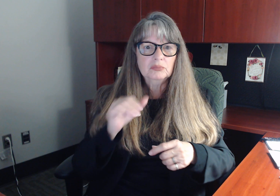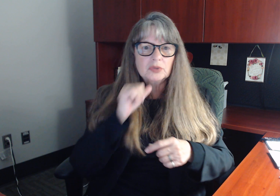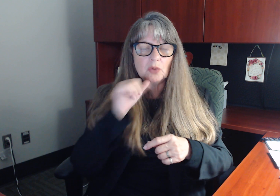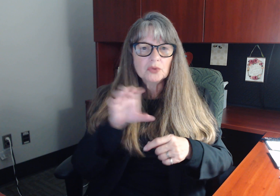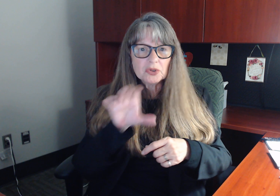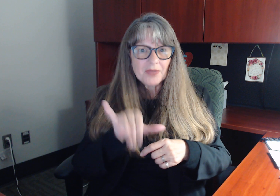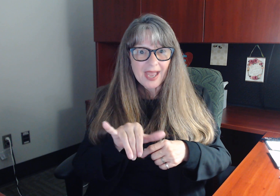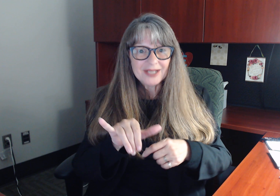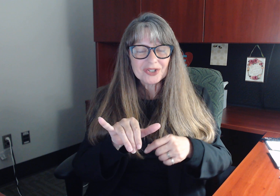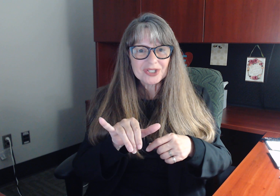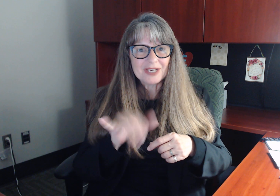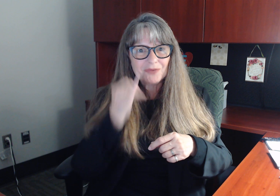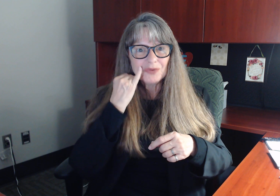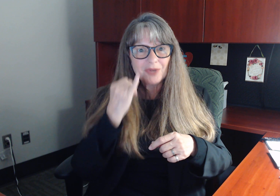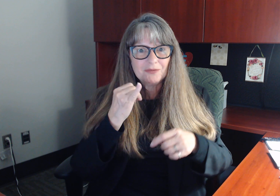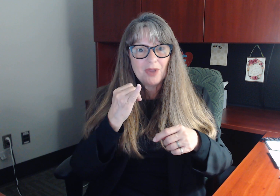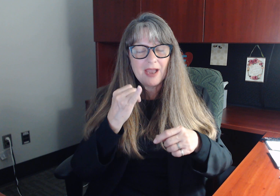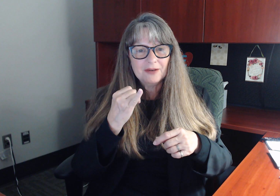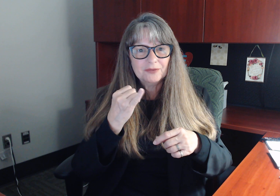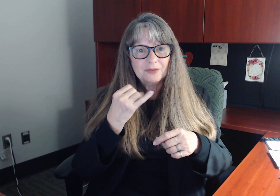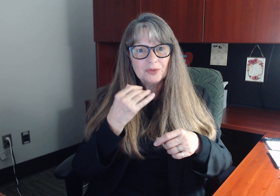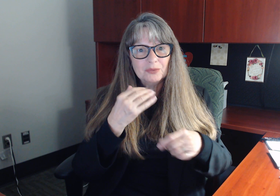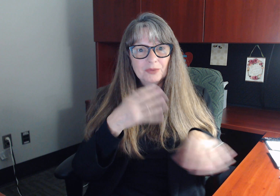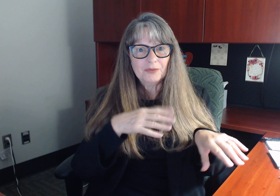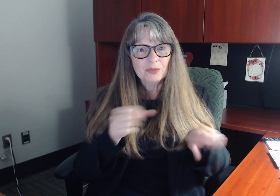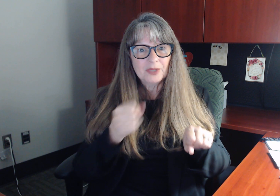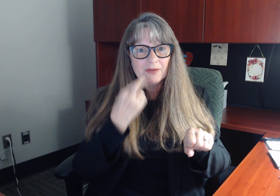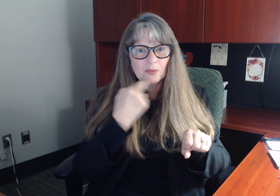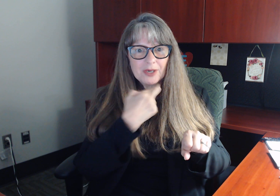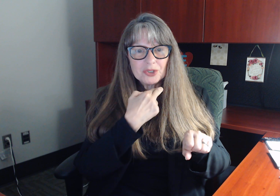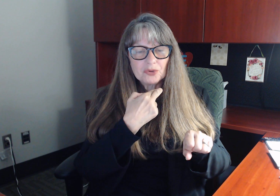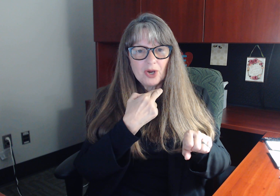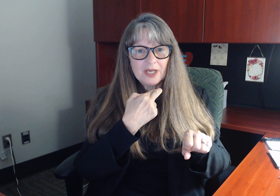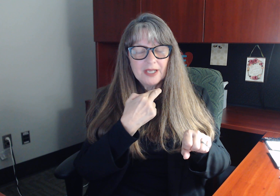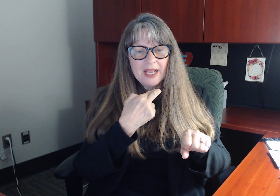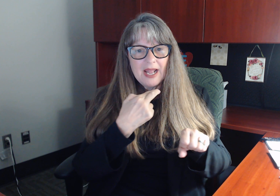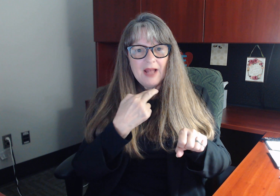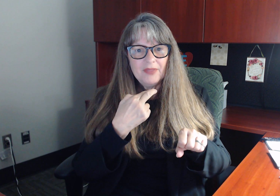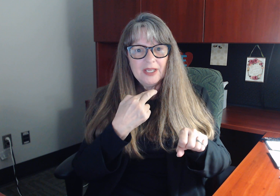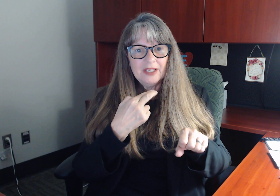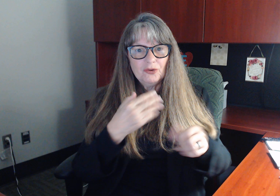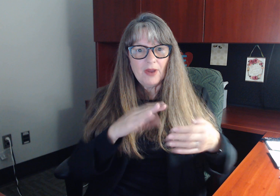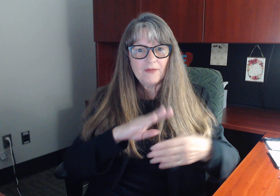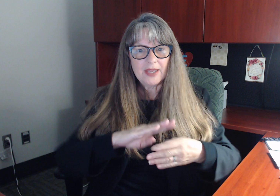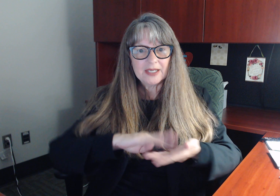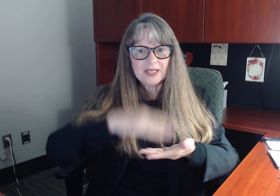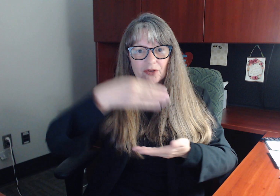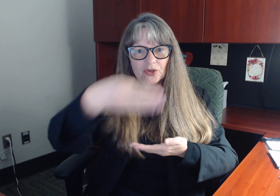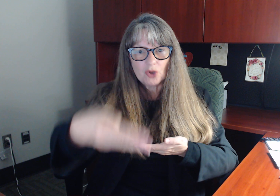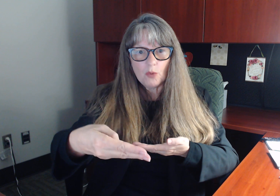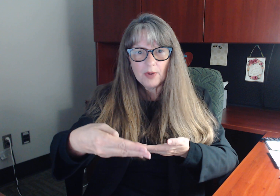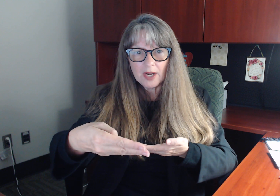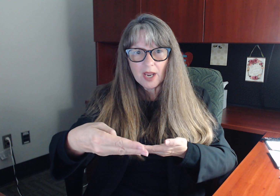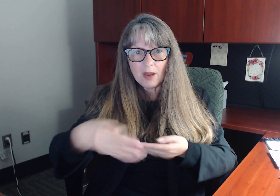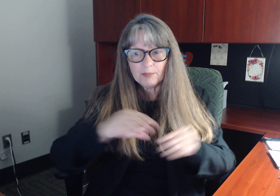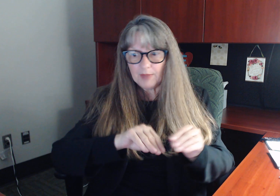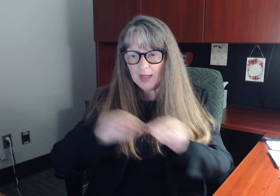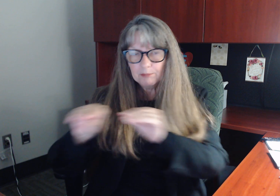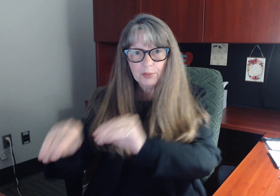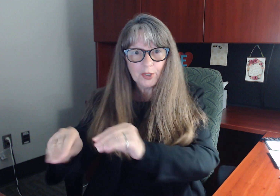don't do that. Just if you leave a restaurant and then you have that container, just open it up and put it on